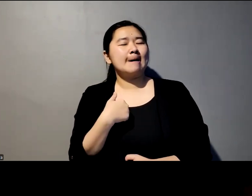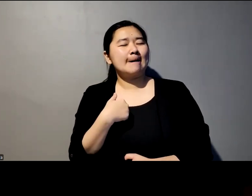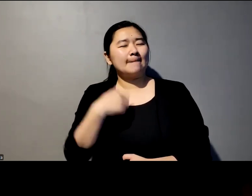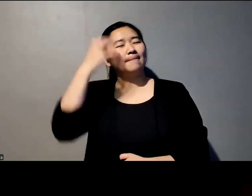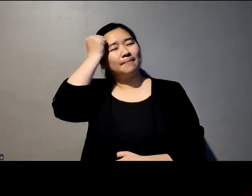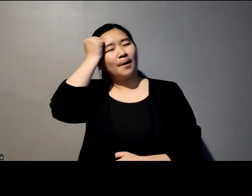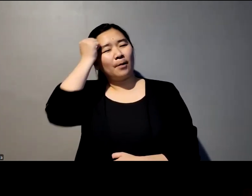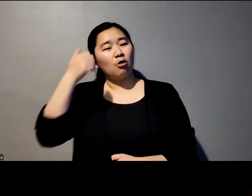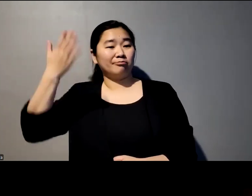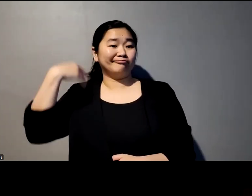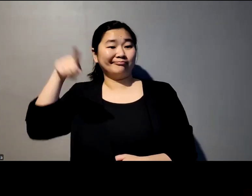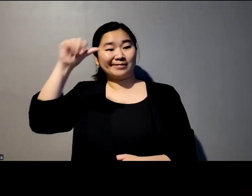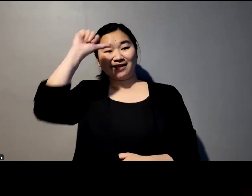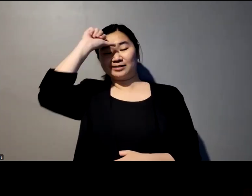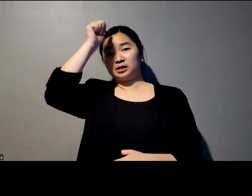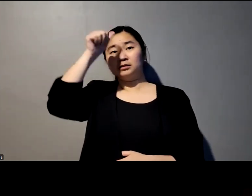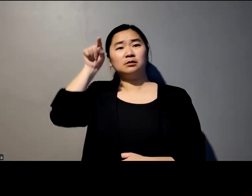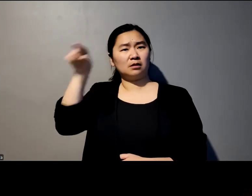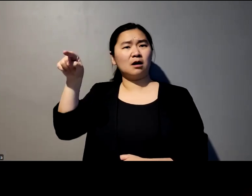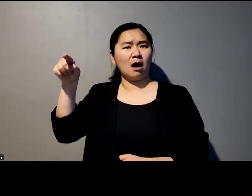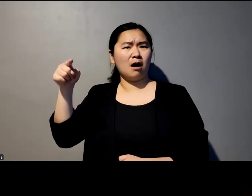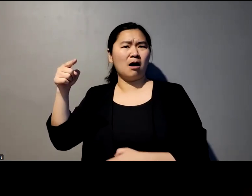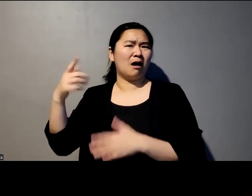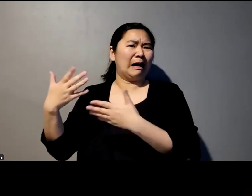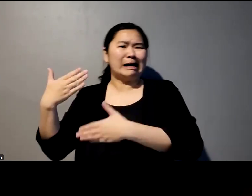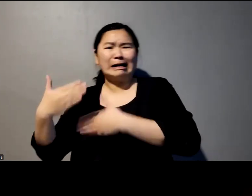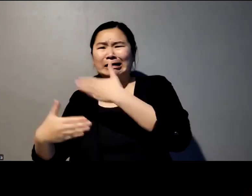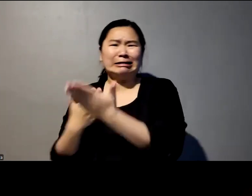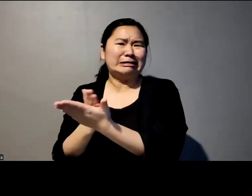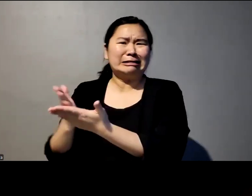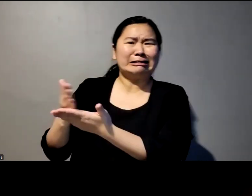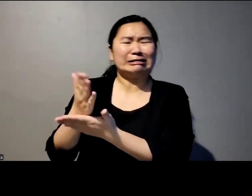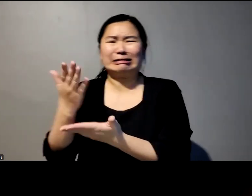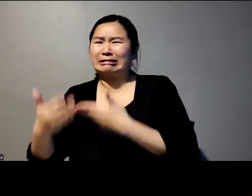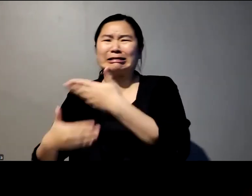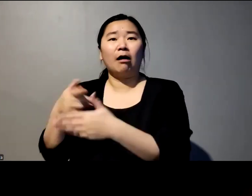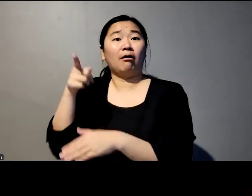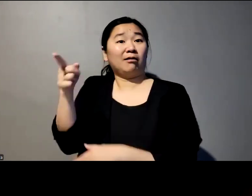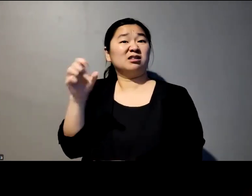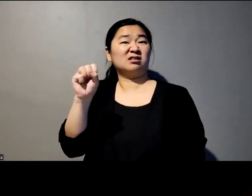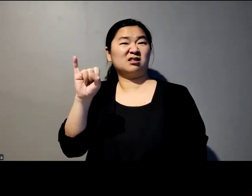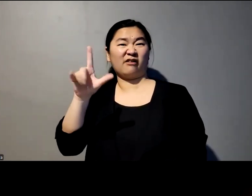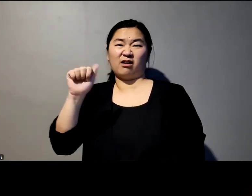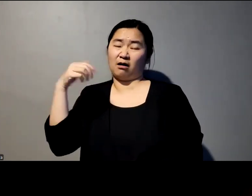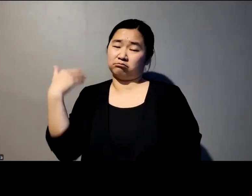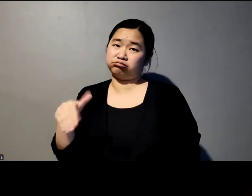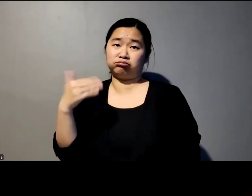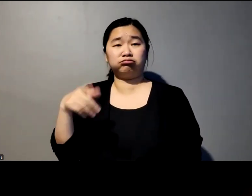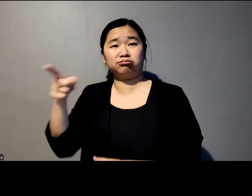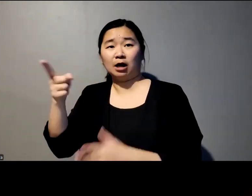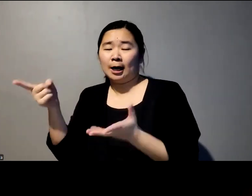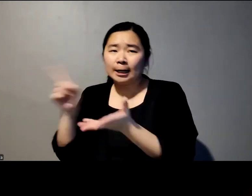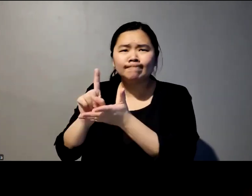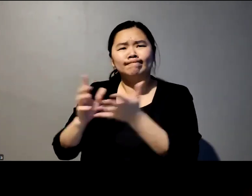works as an independent consultant to several OPDs and INGOs working on disability